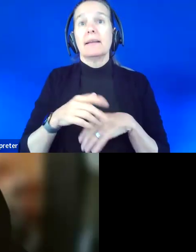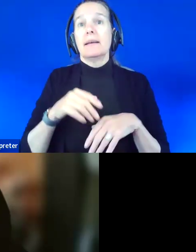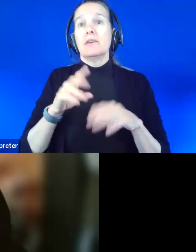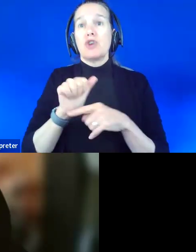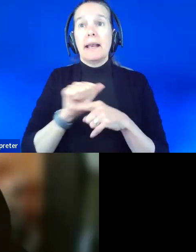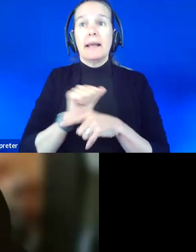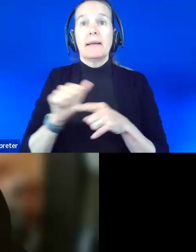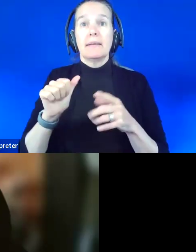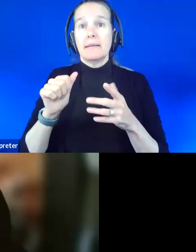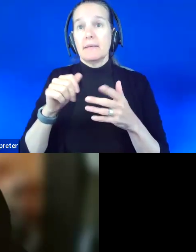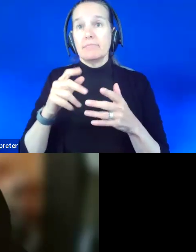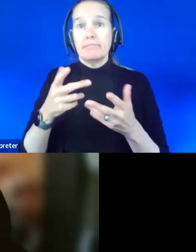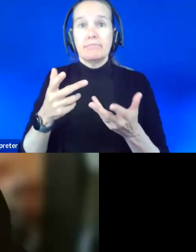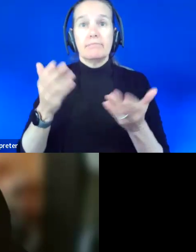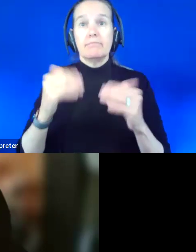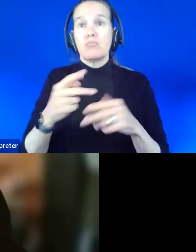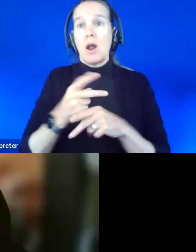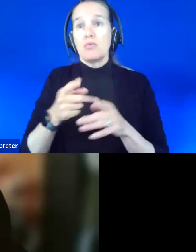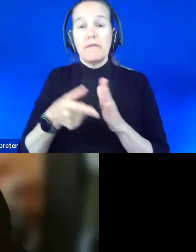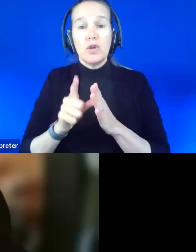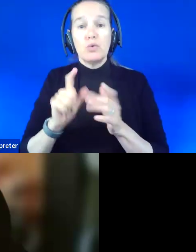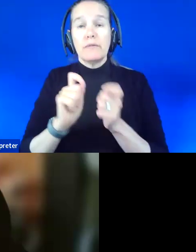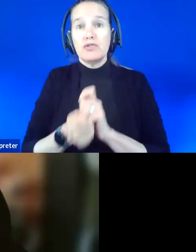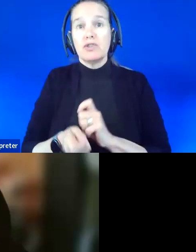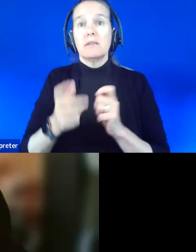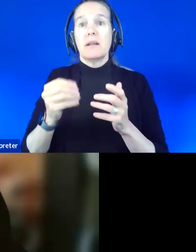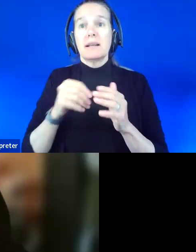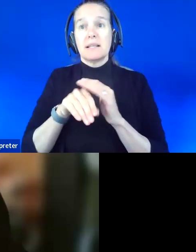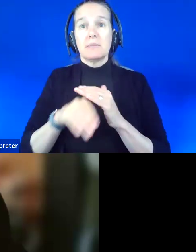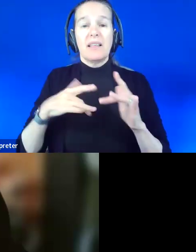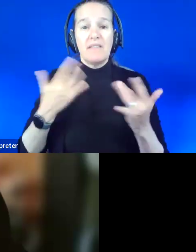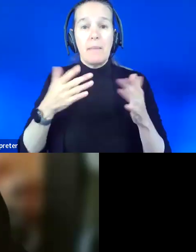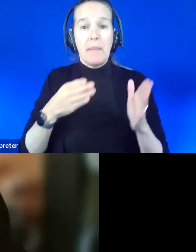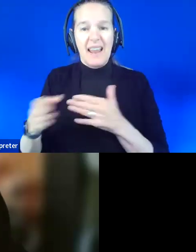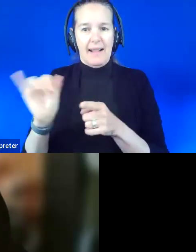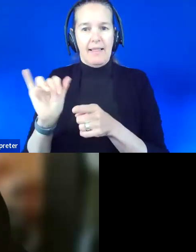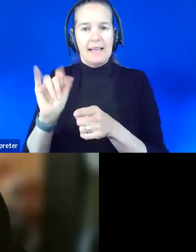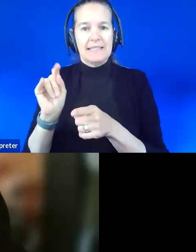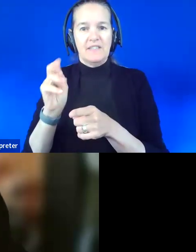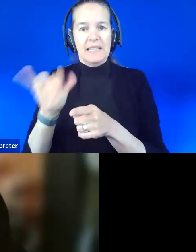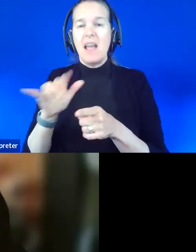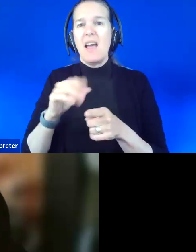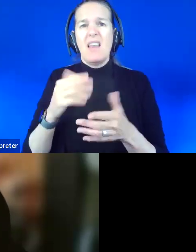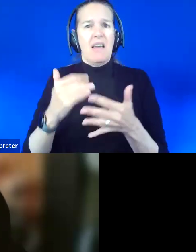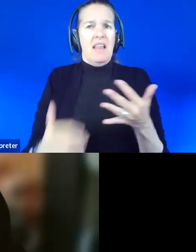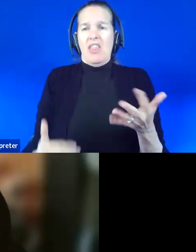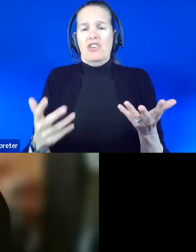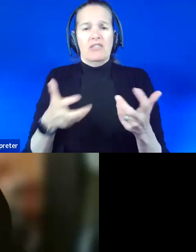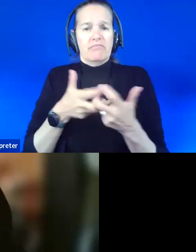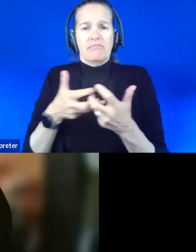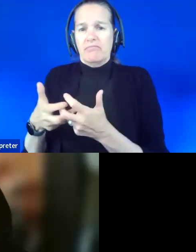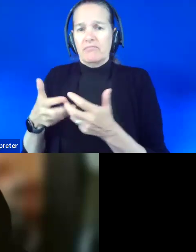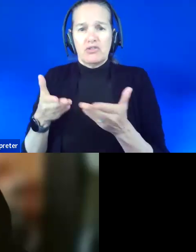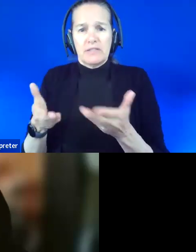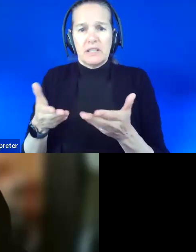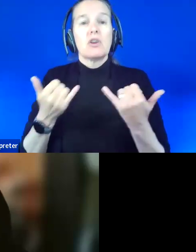provide support for accessible event planning, which links up with what Tiffany's doing, and any custom accessibility services people need. Currently, I'm working